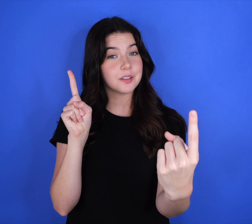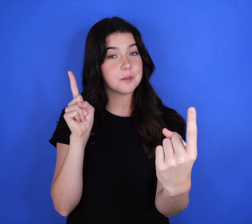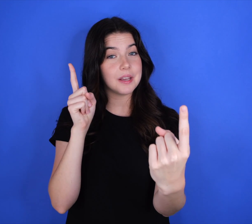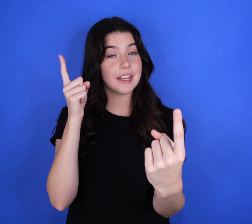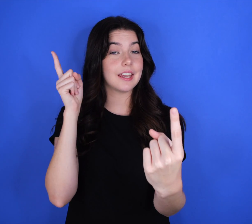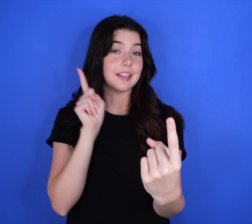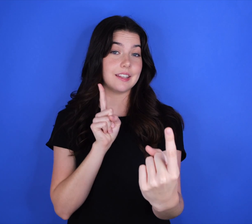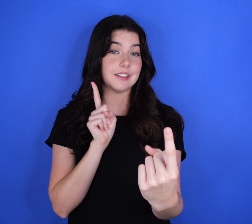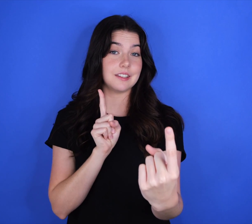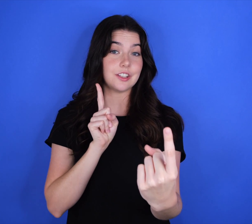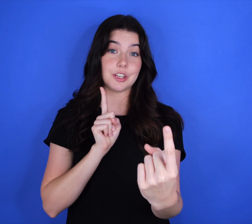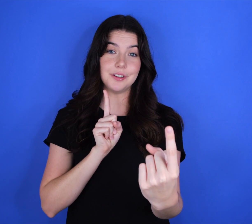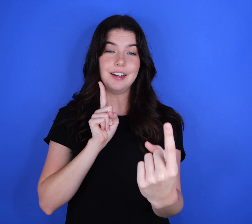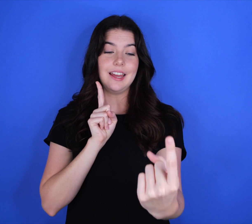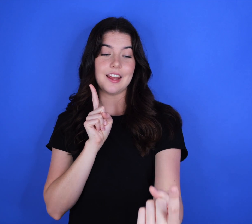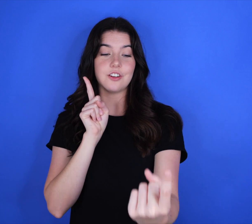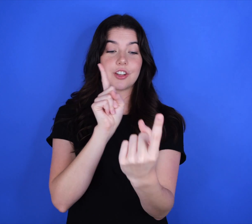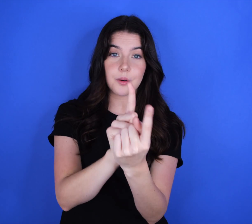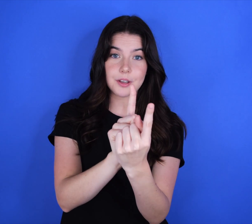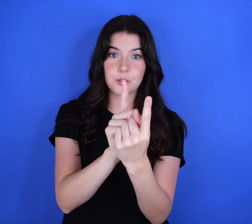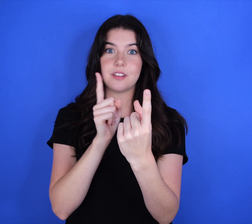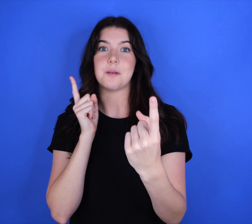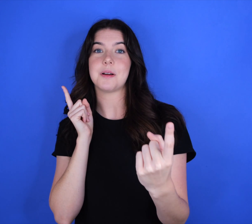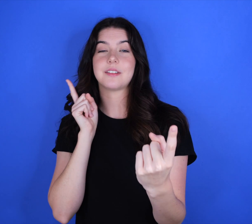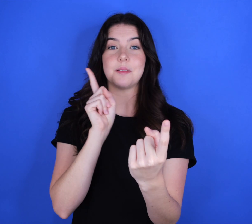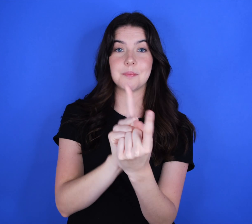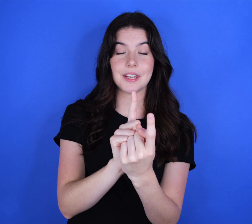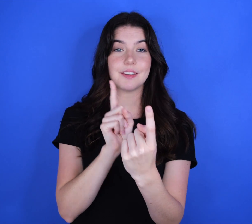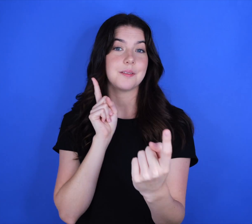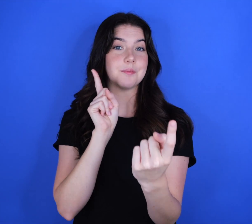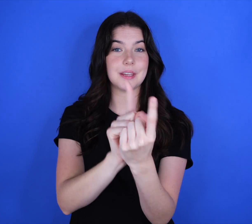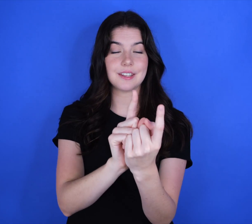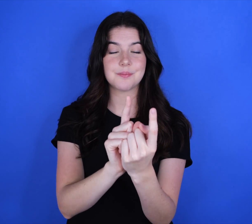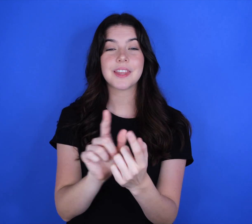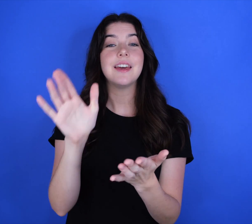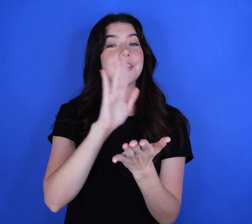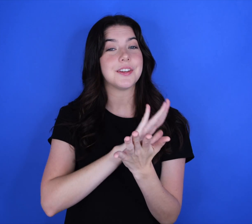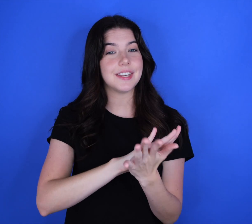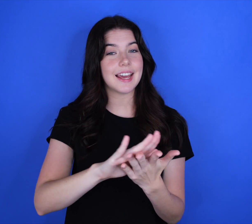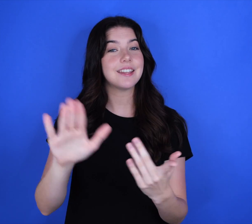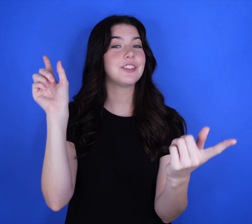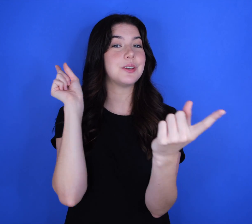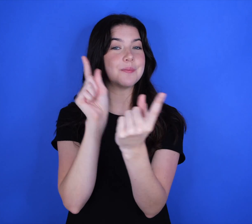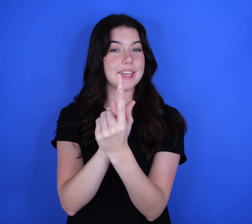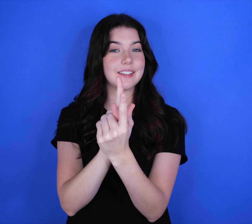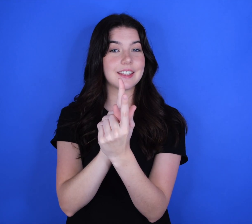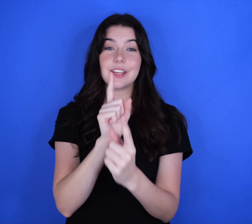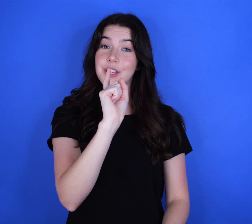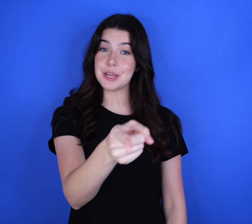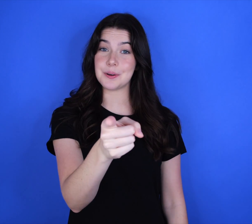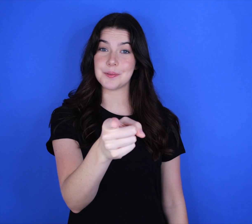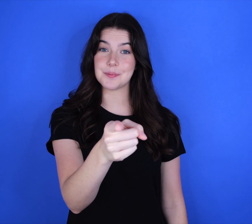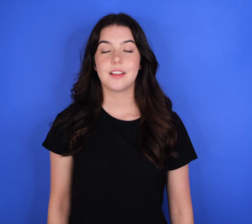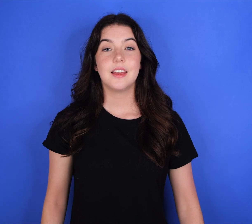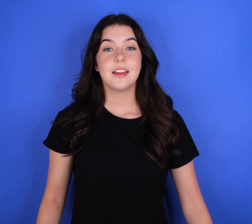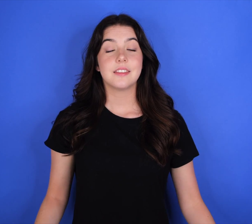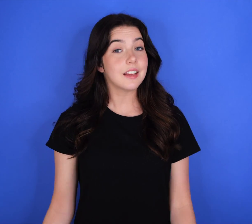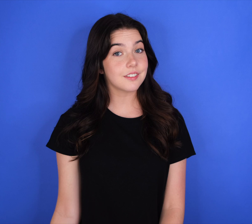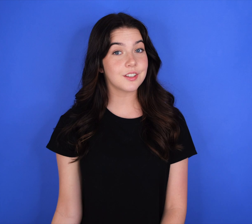you're meeting and this is you, and you're going towards that person, meet, meet. So nice to meet you. The next thing you're